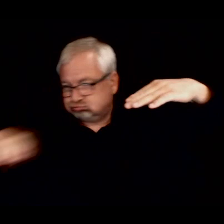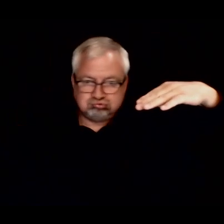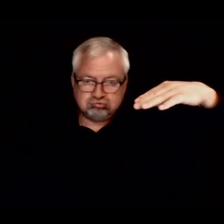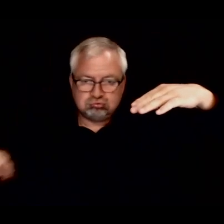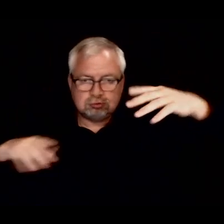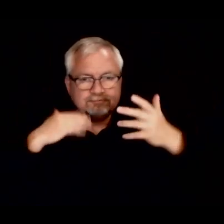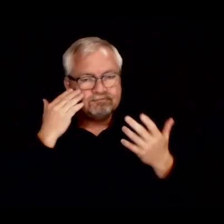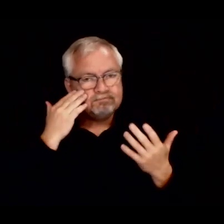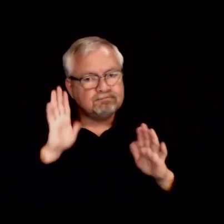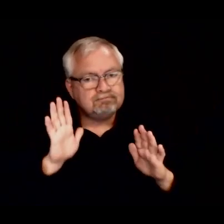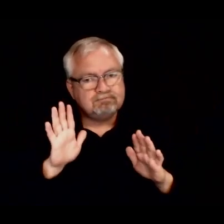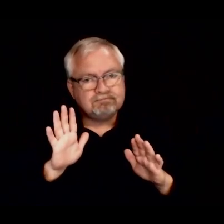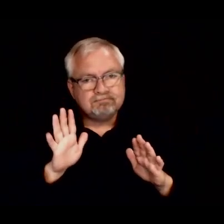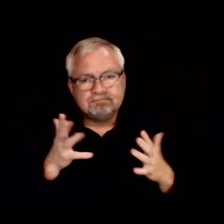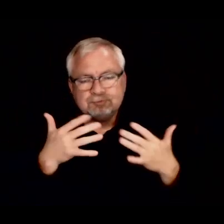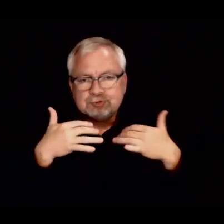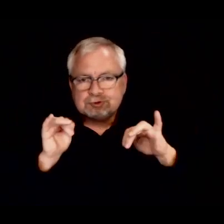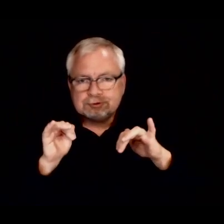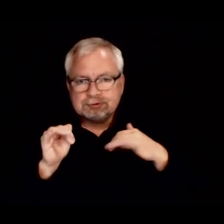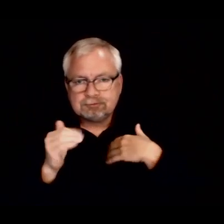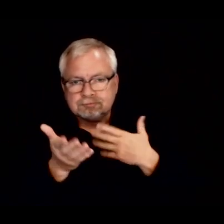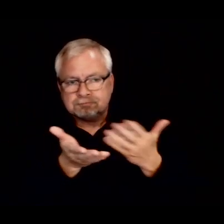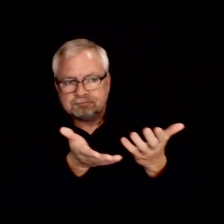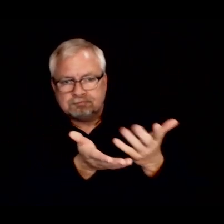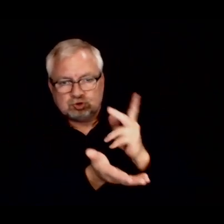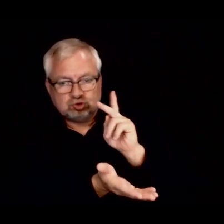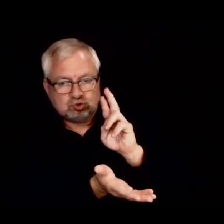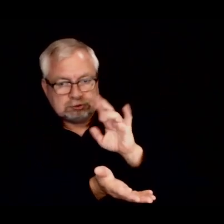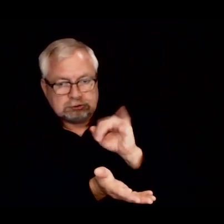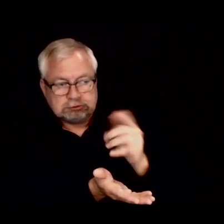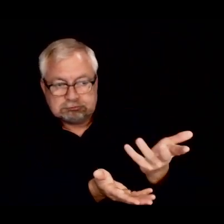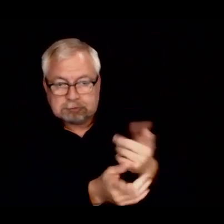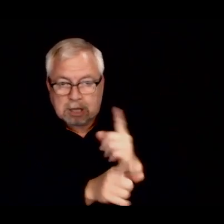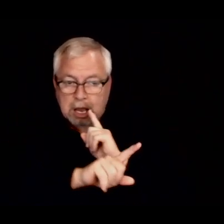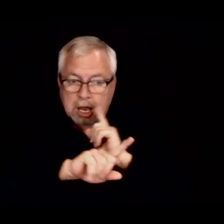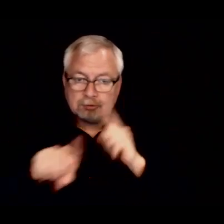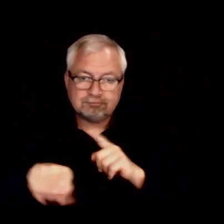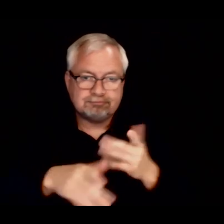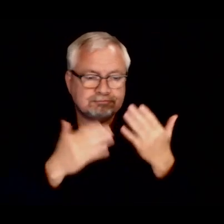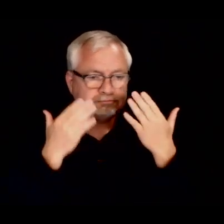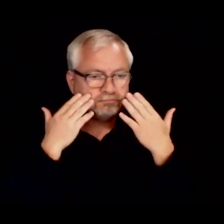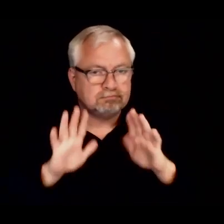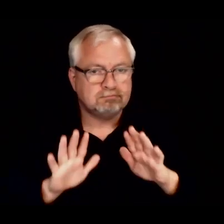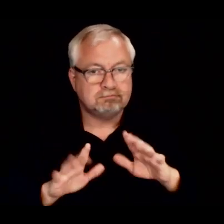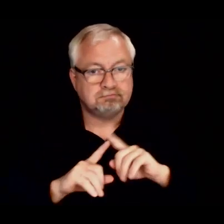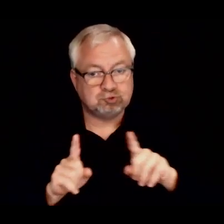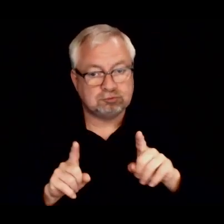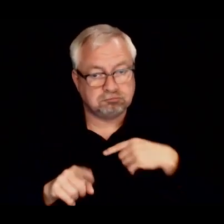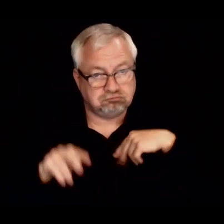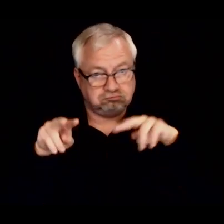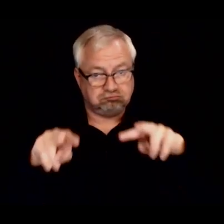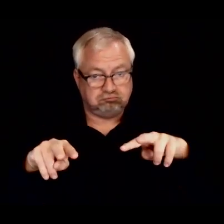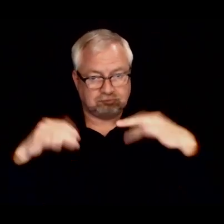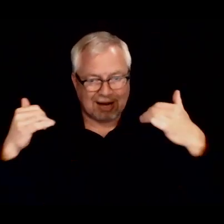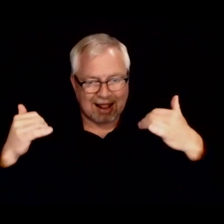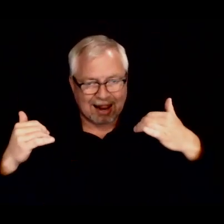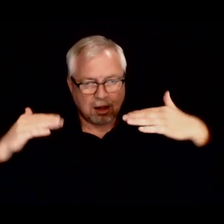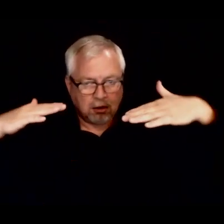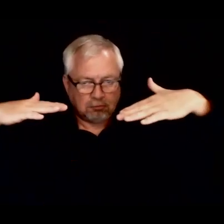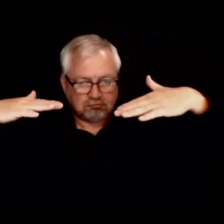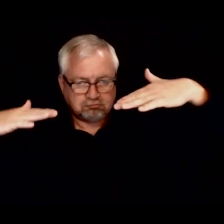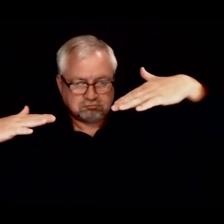that to Chris and the epidemiologist. But just kind of observing the shape of the curve, it definitely had changed. Chris, do you have anything